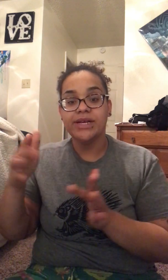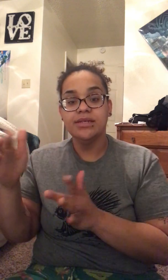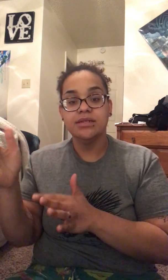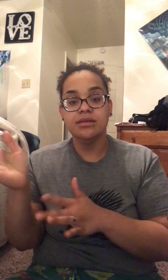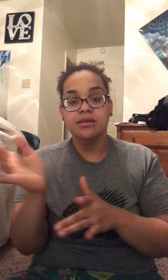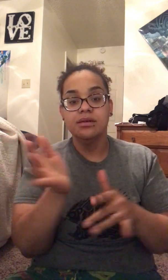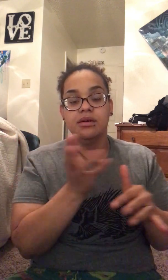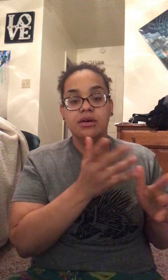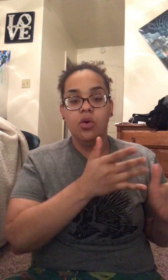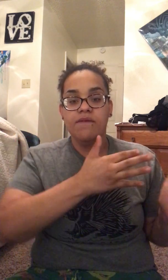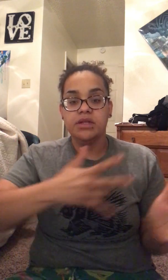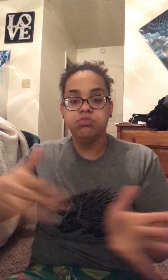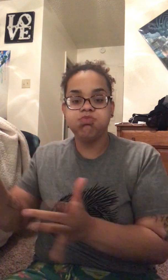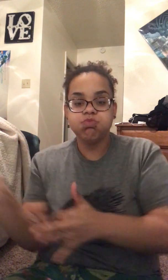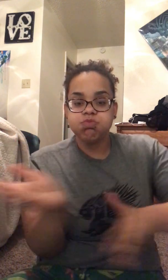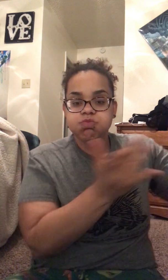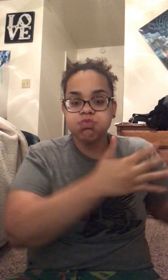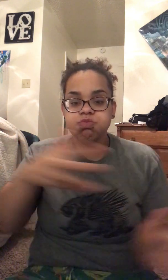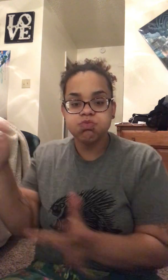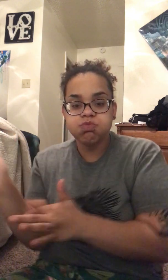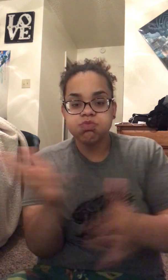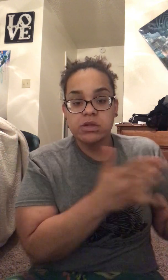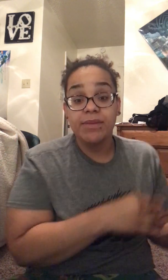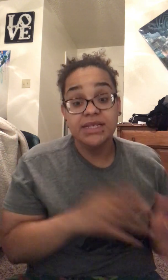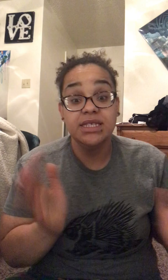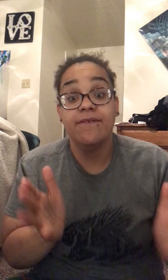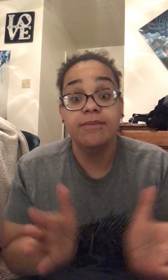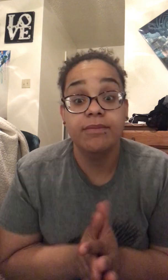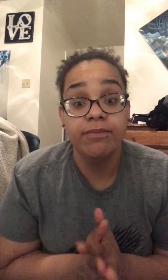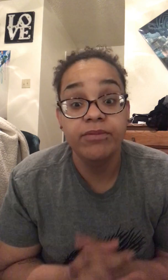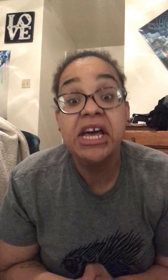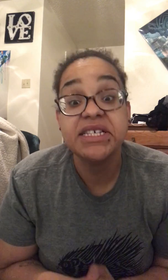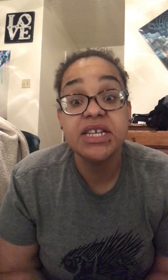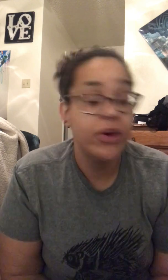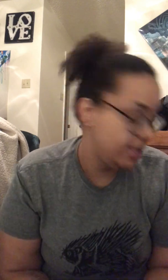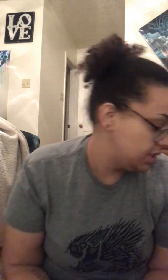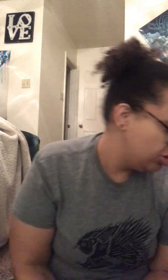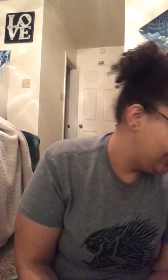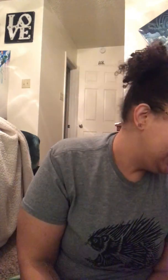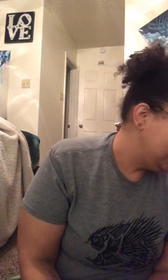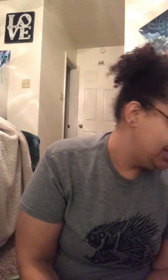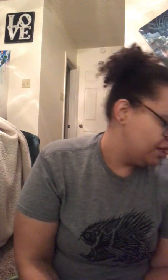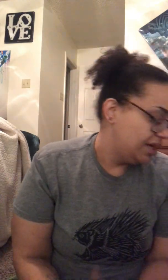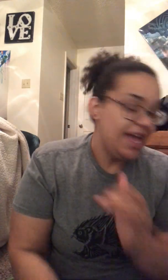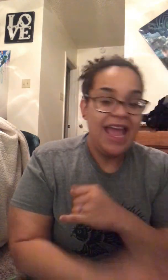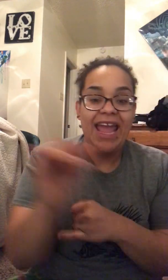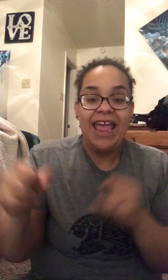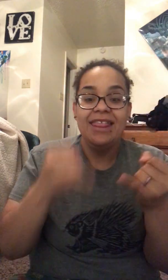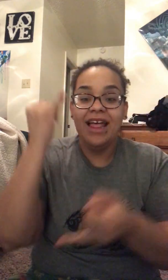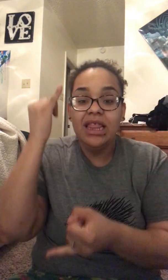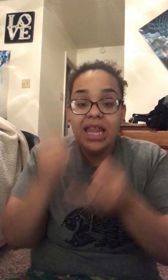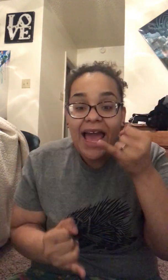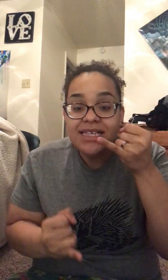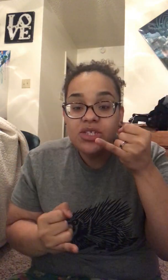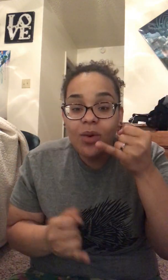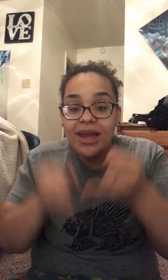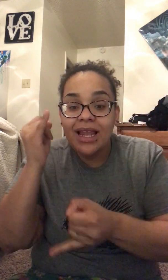breeze. Or if it's, that means it's a gusty wind. And the last one,